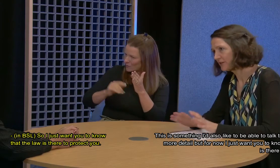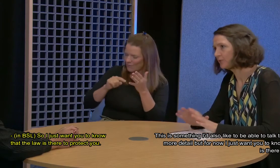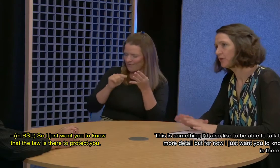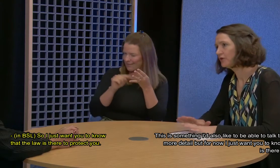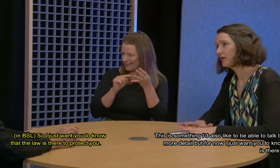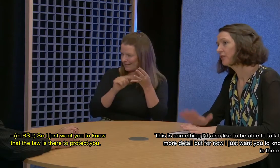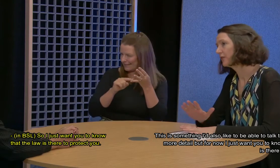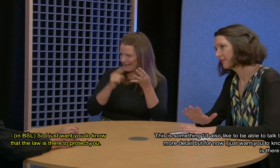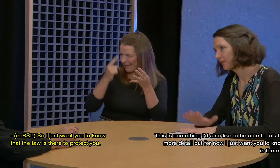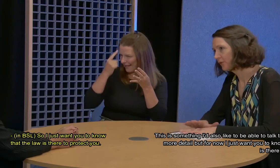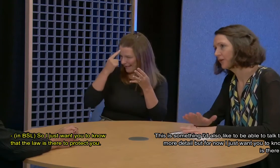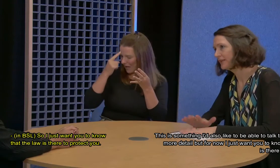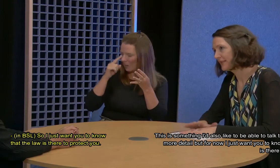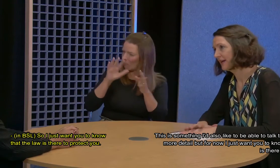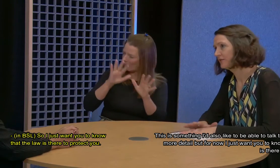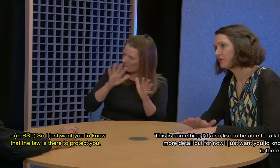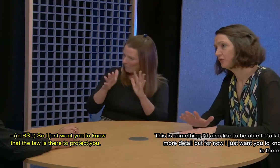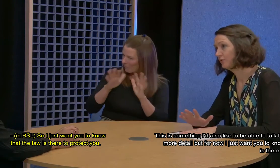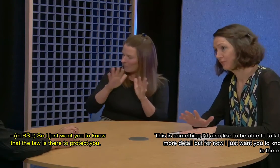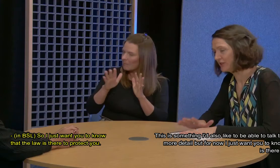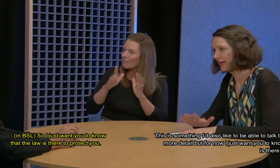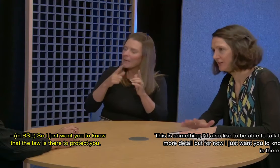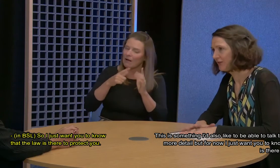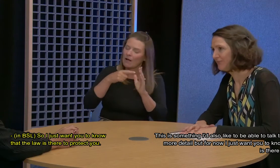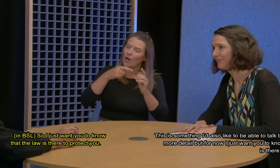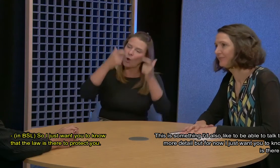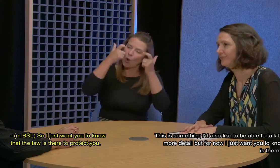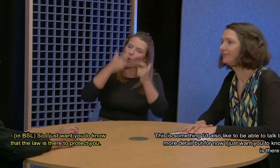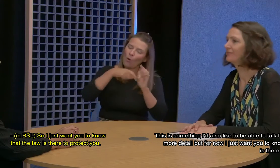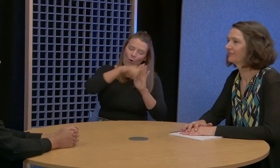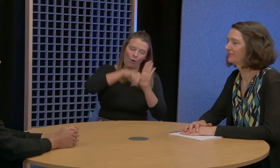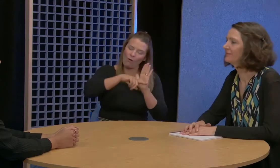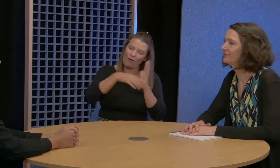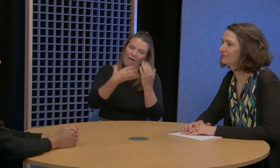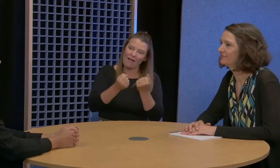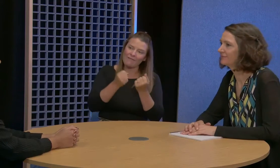now, I just want you to know that the law is there to protect you.